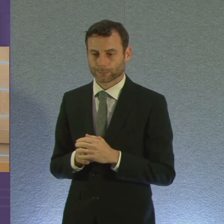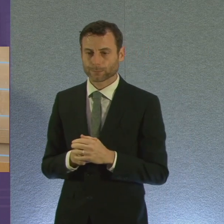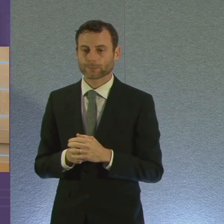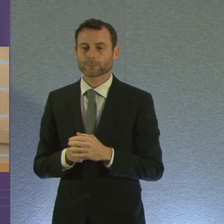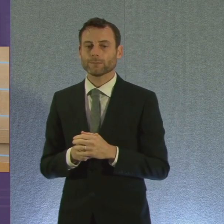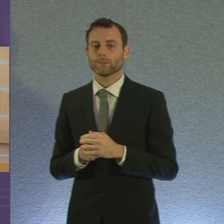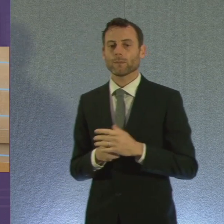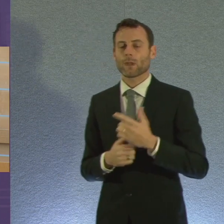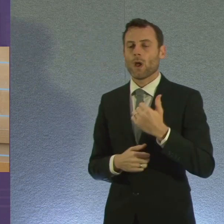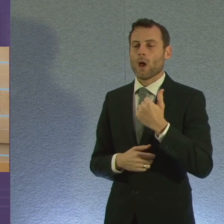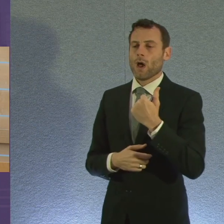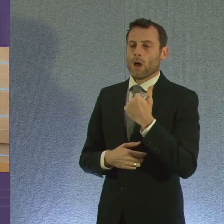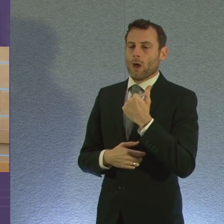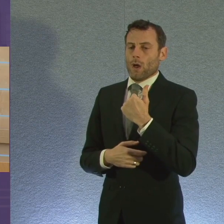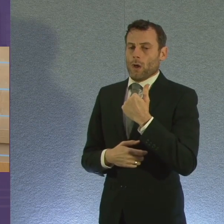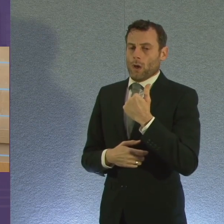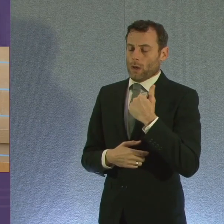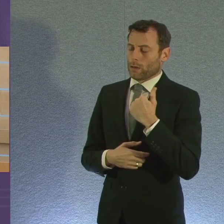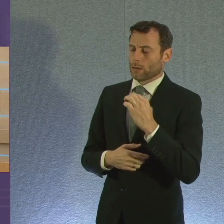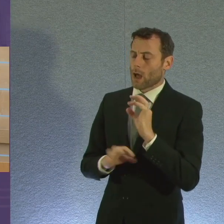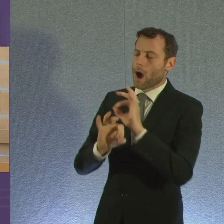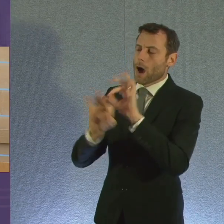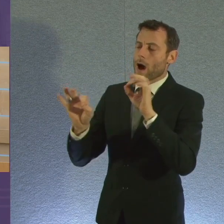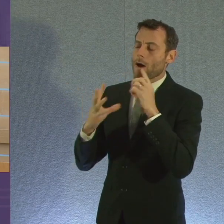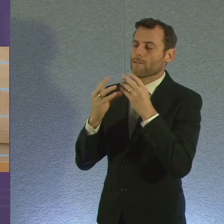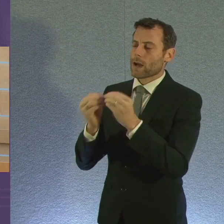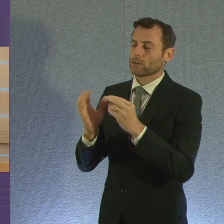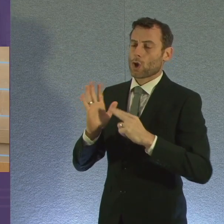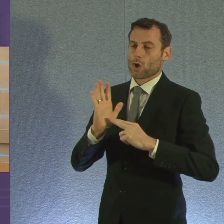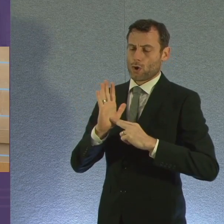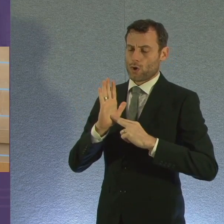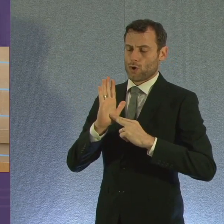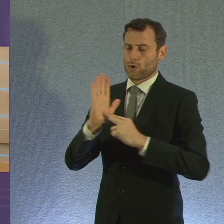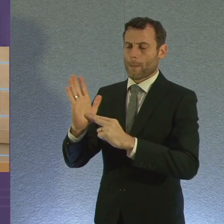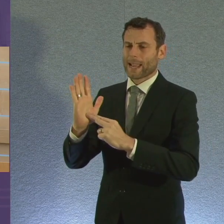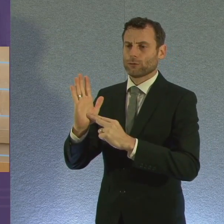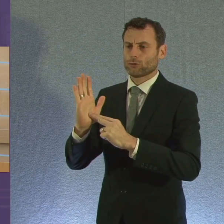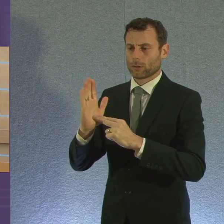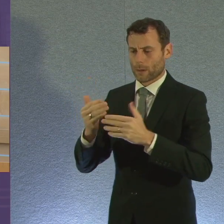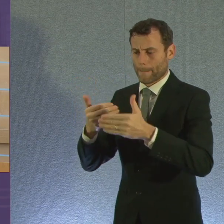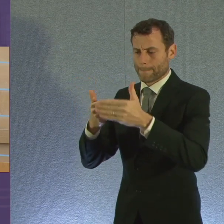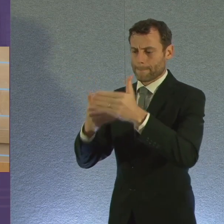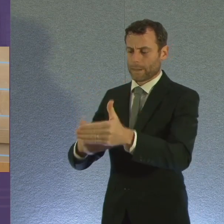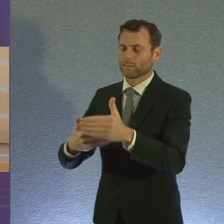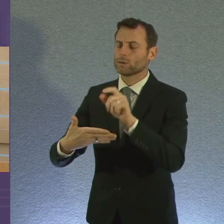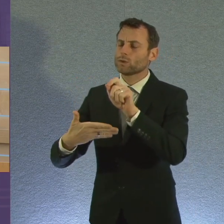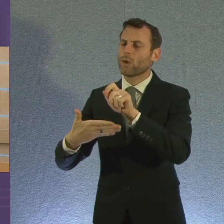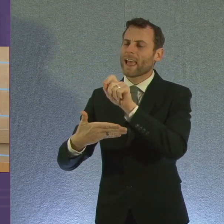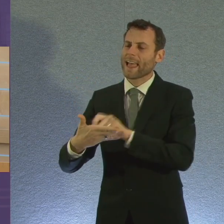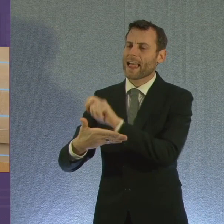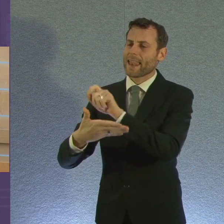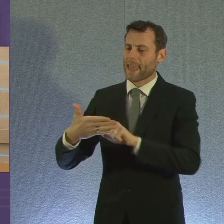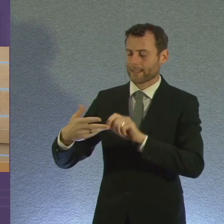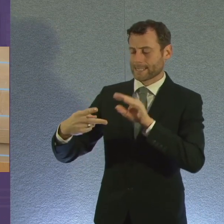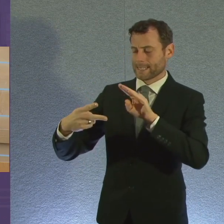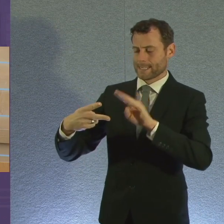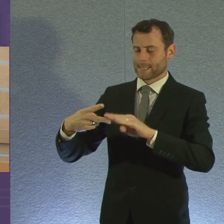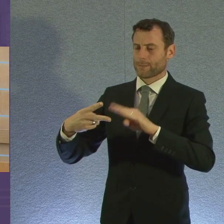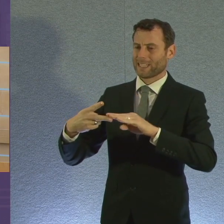members that the nomination period to elect an additional Deputy Presiding Officer is now